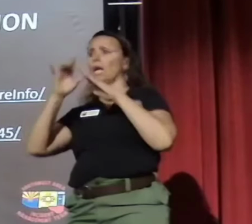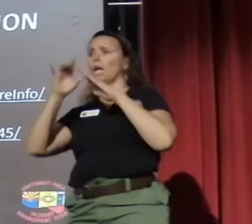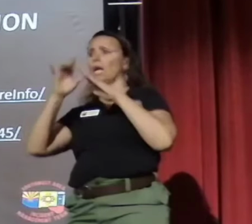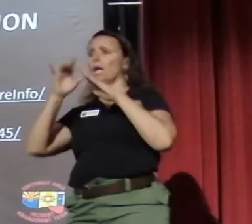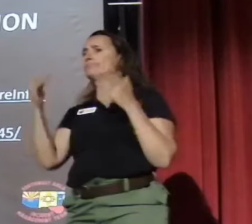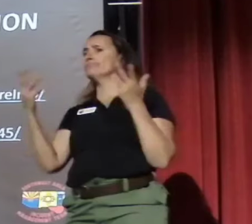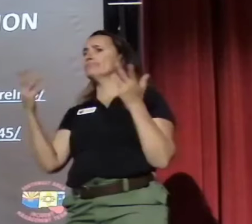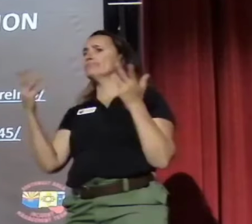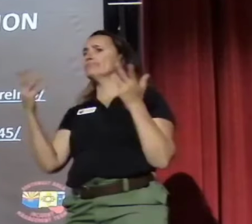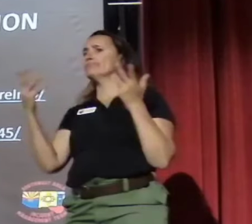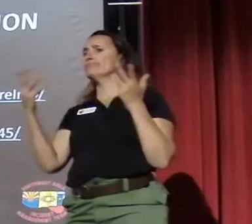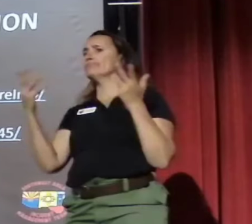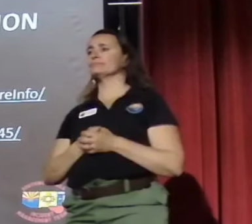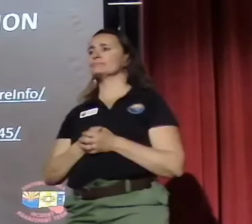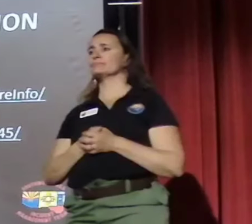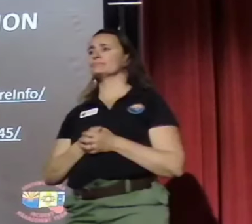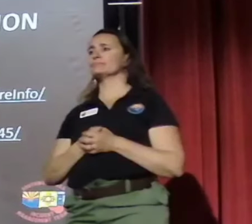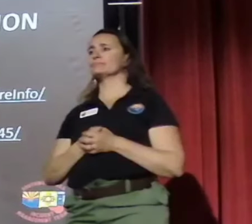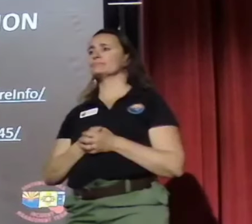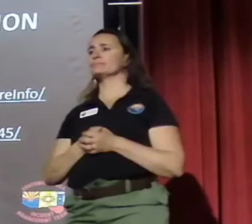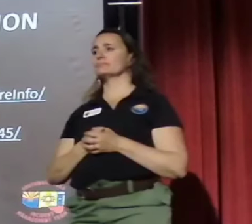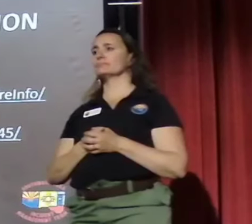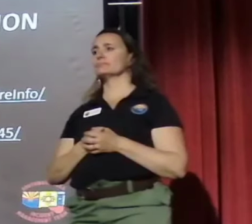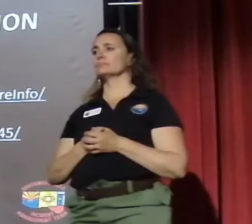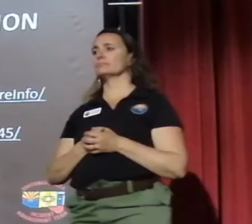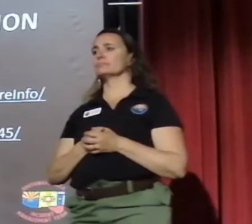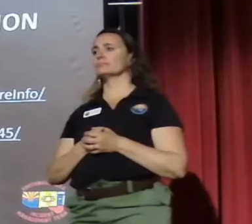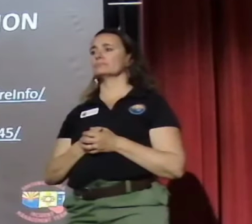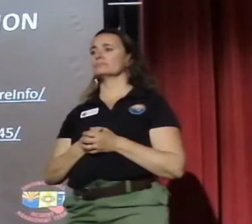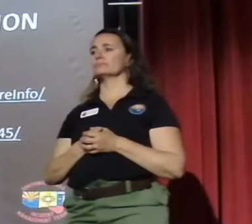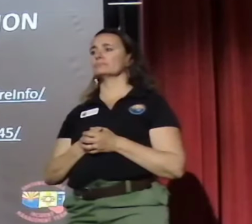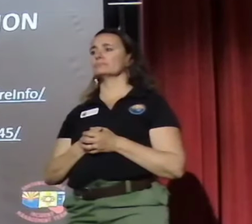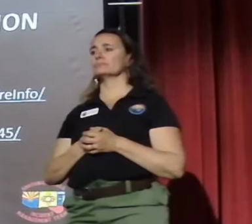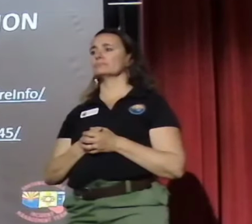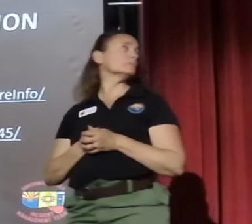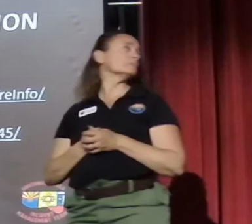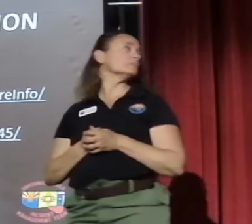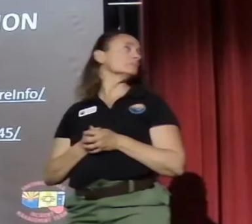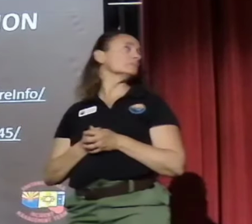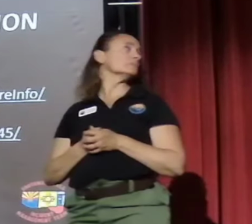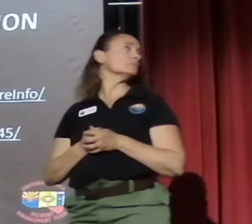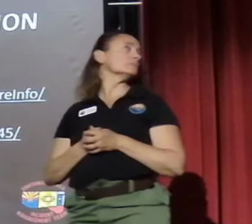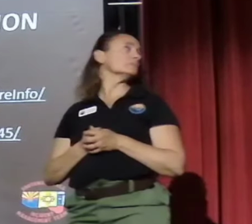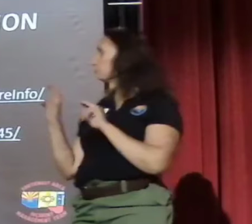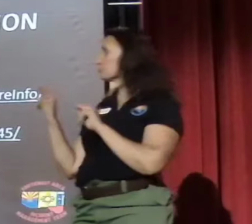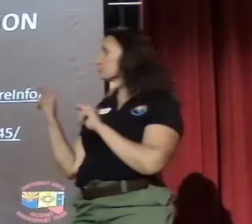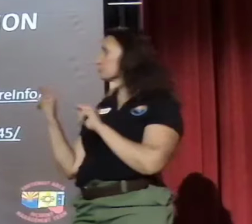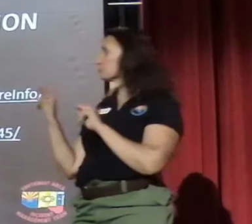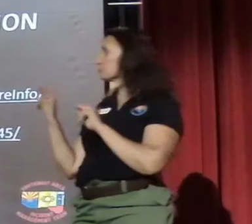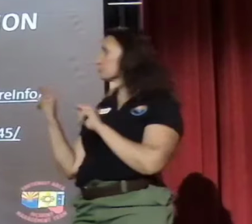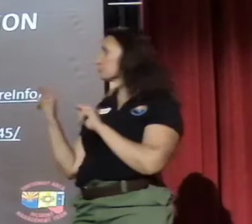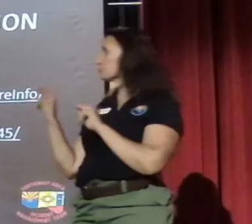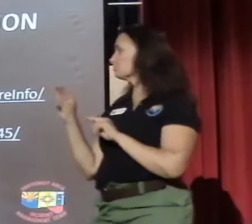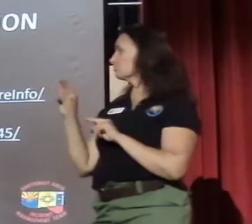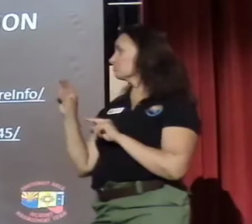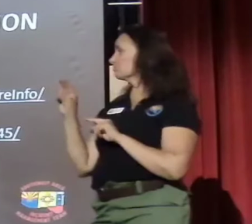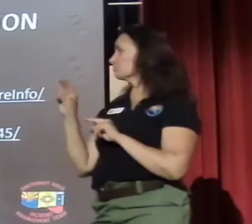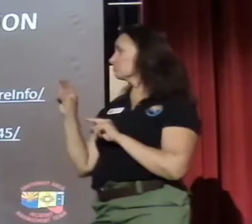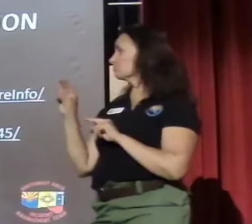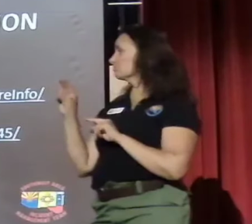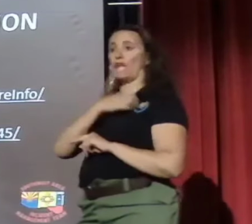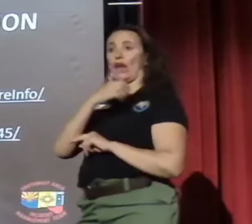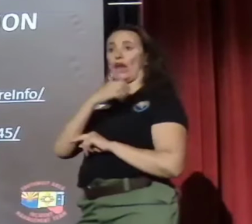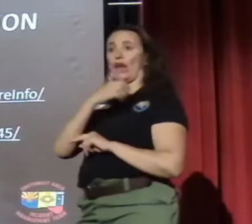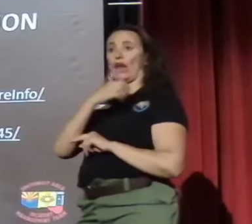place before we can move Allow back? our homes back. And so I'm gonna look to my sheriff,